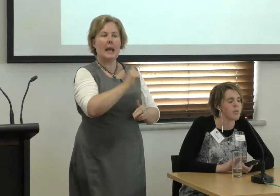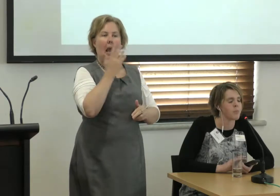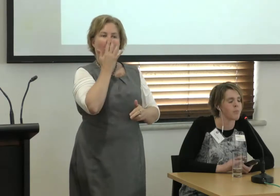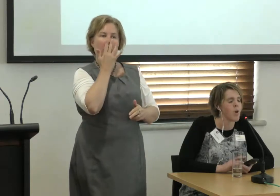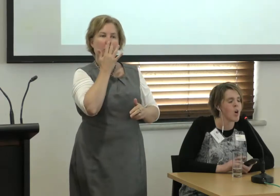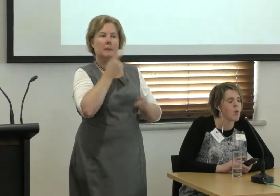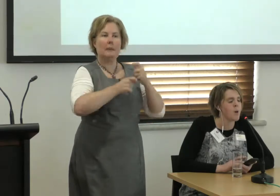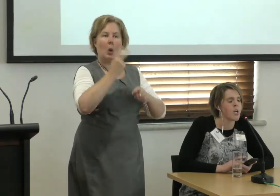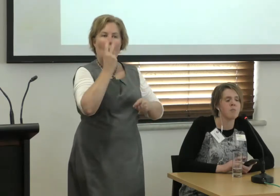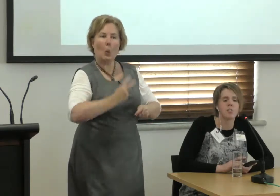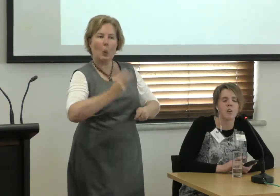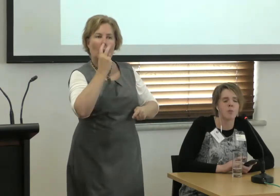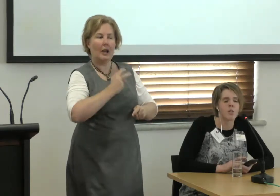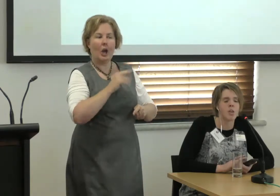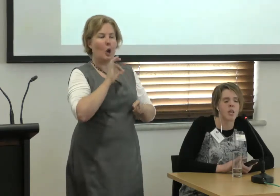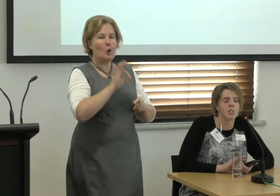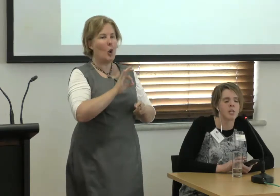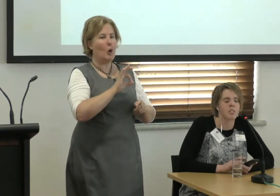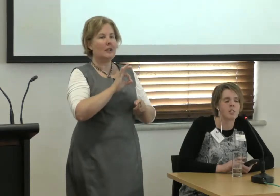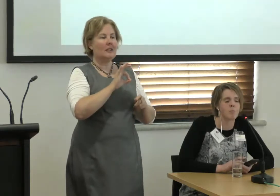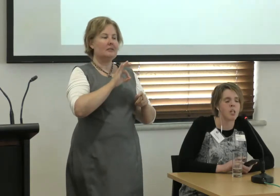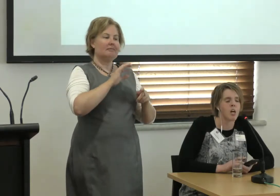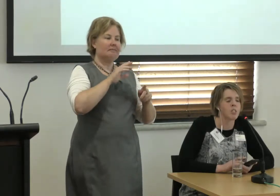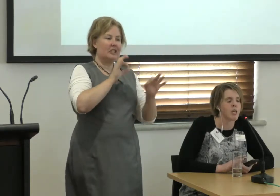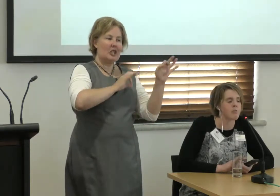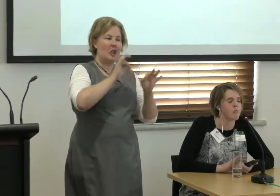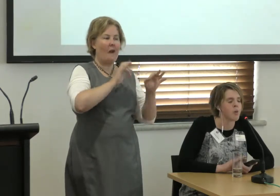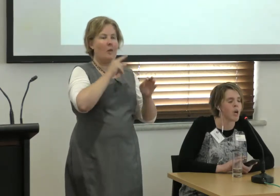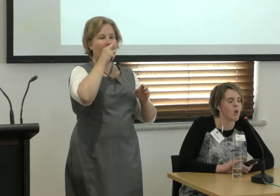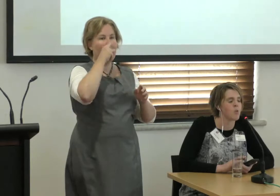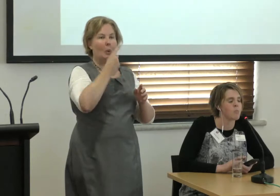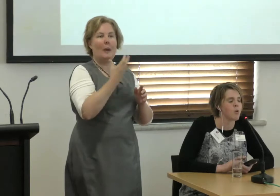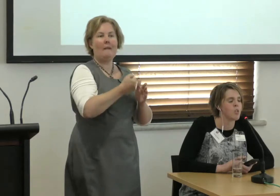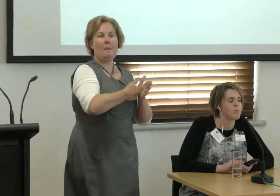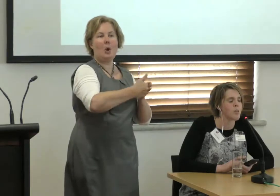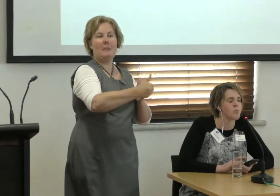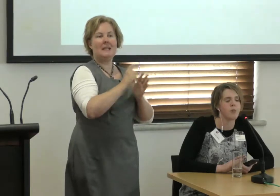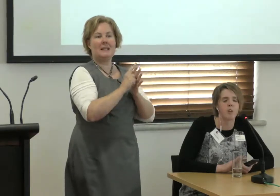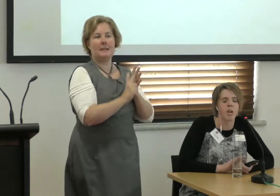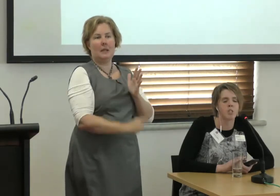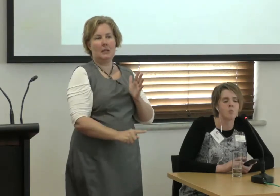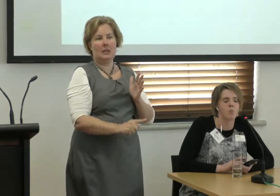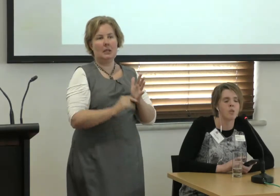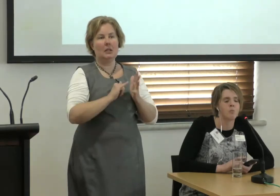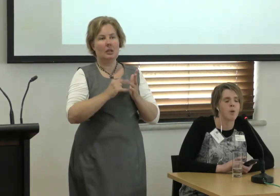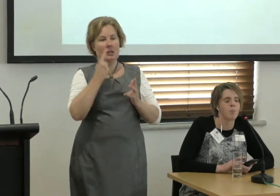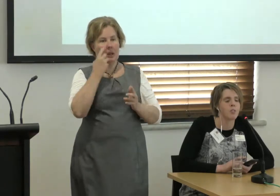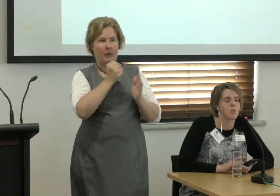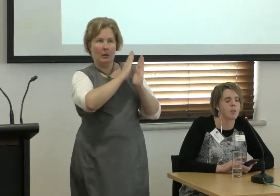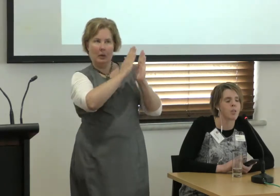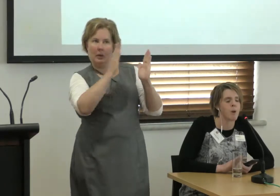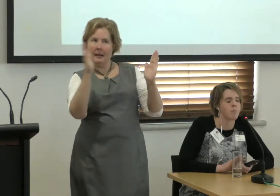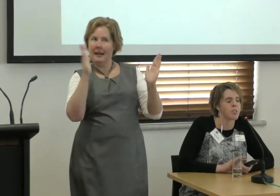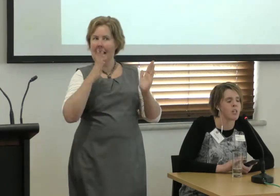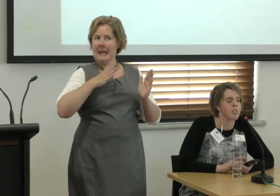disability. Many of the staff within the aged care system are largely unfamiliar with the broad spectrum of needs with which people with